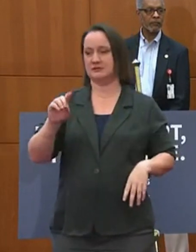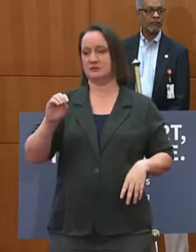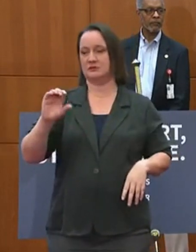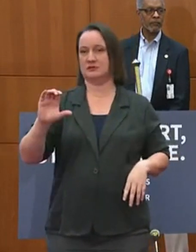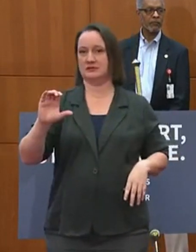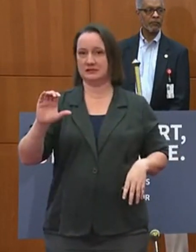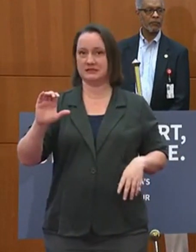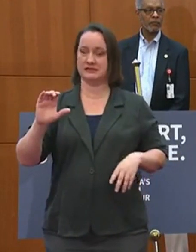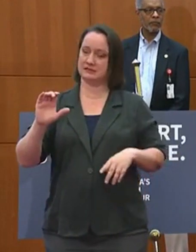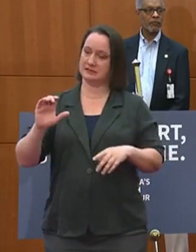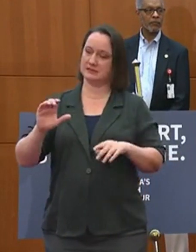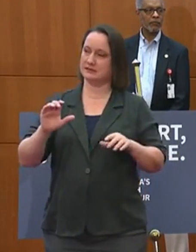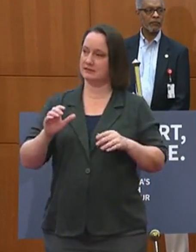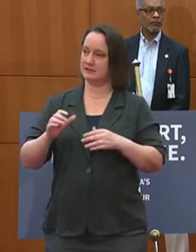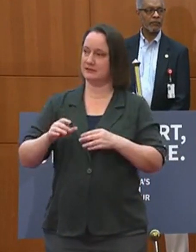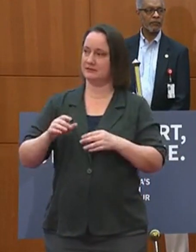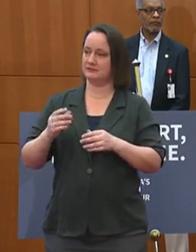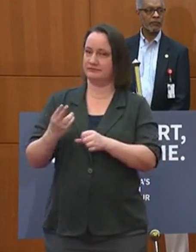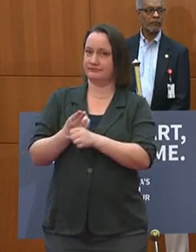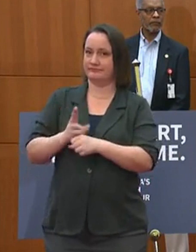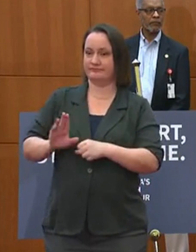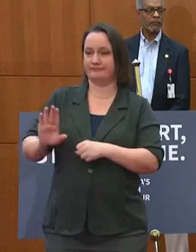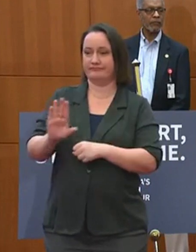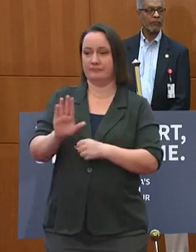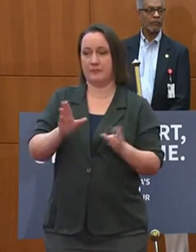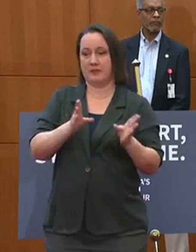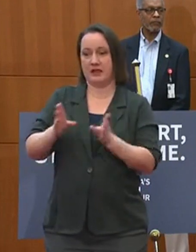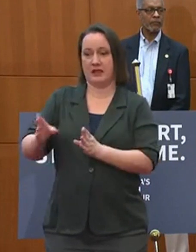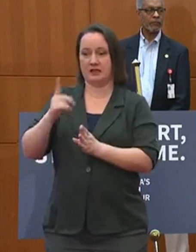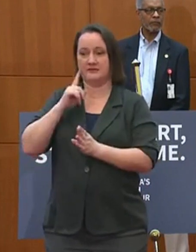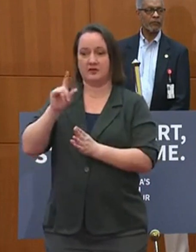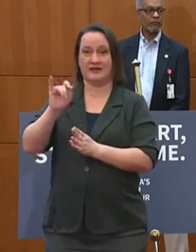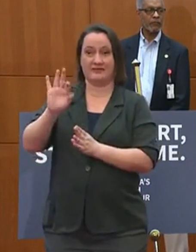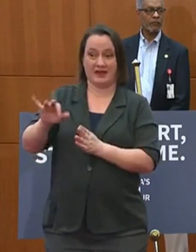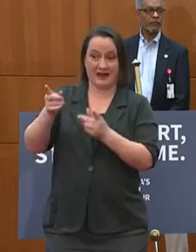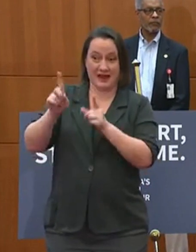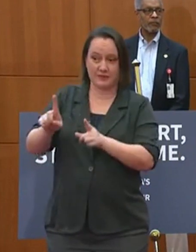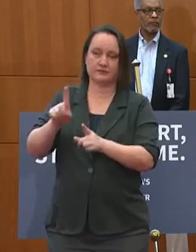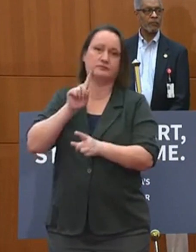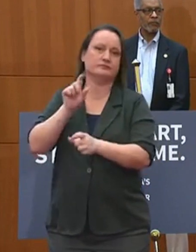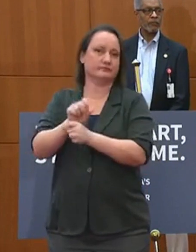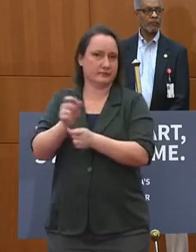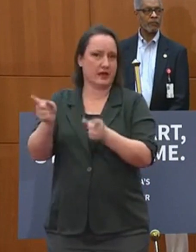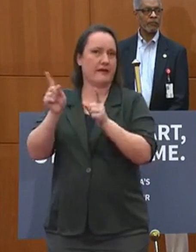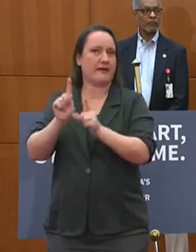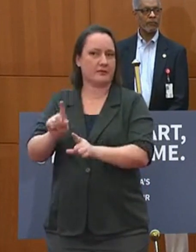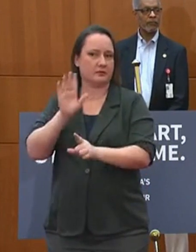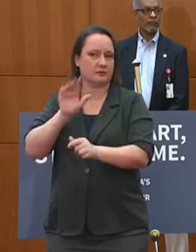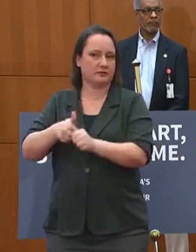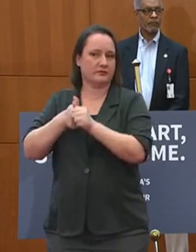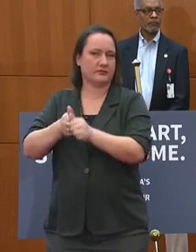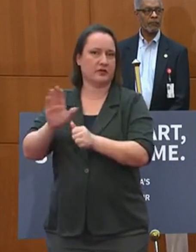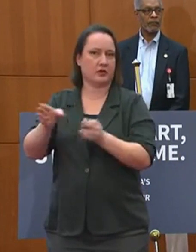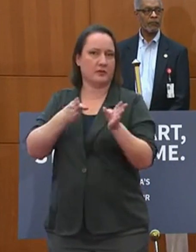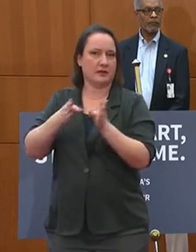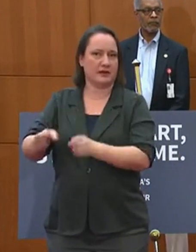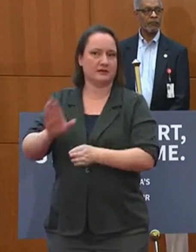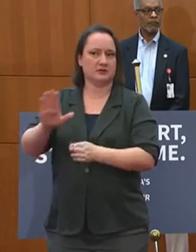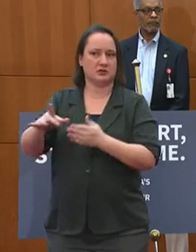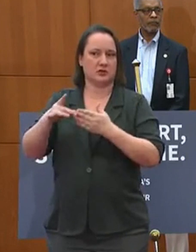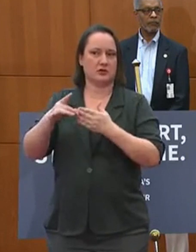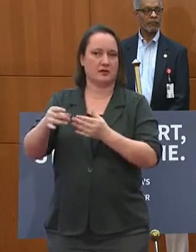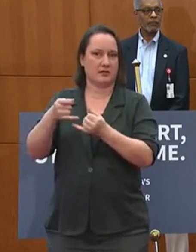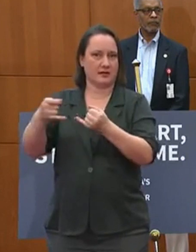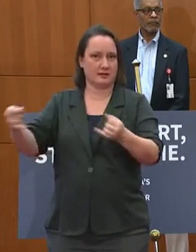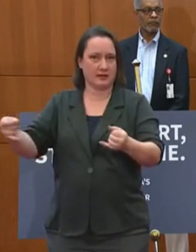implementing their plans with respect to that eventuality, and they're going to follow the guidelines. And those guidelines